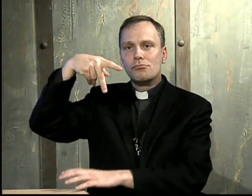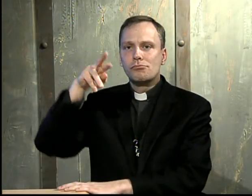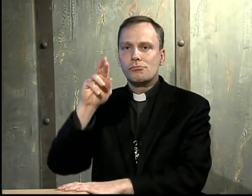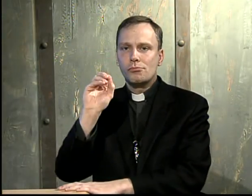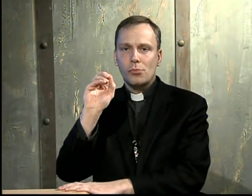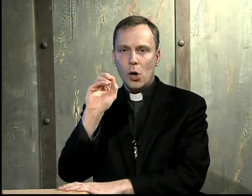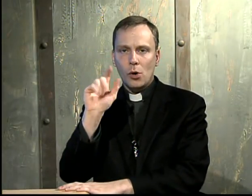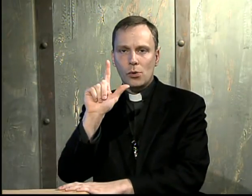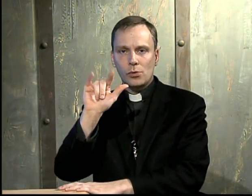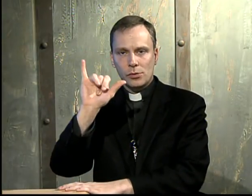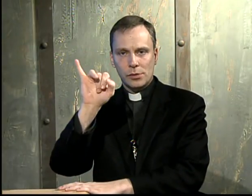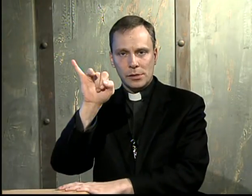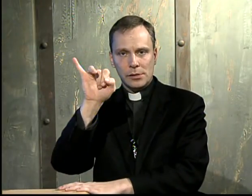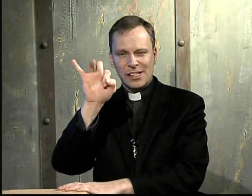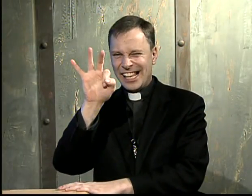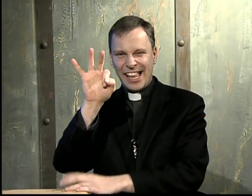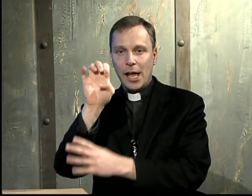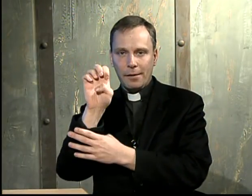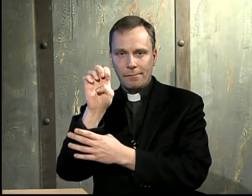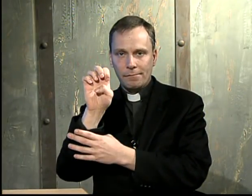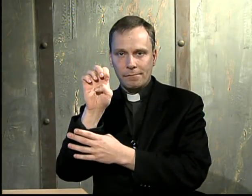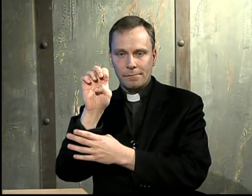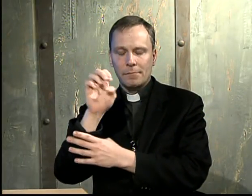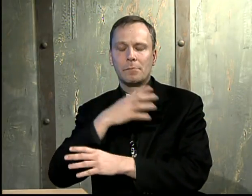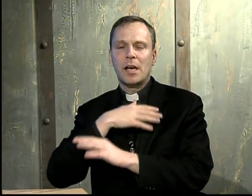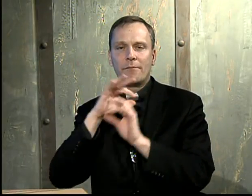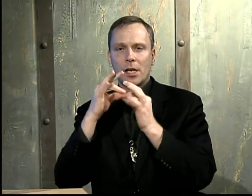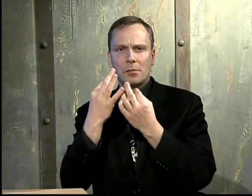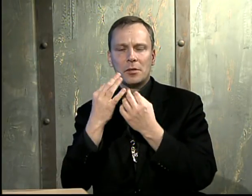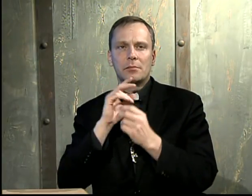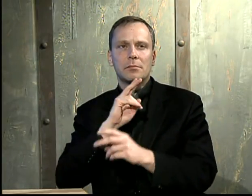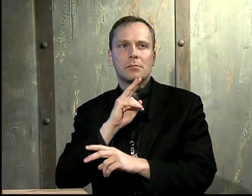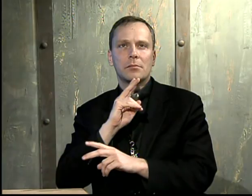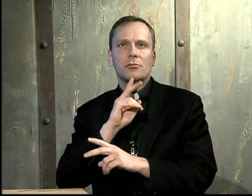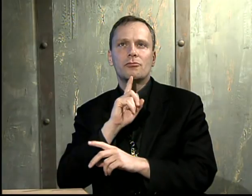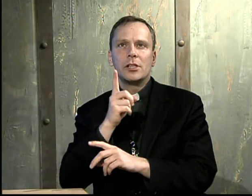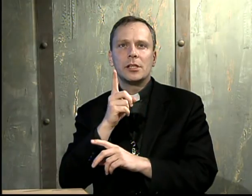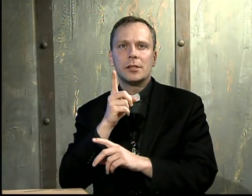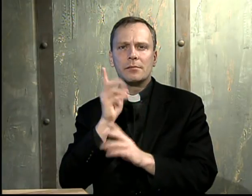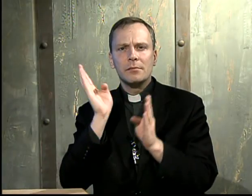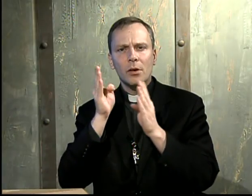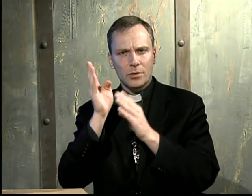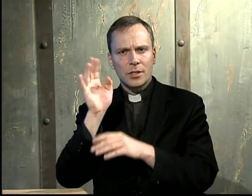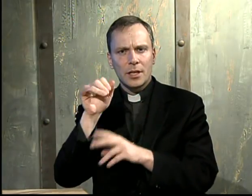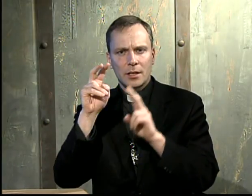Yes, I grew up in a very pro-life family.